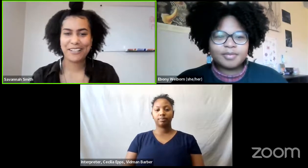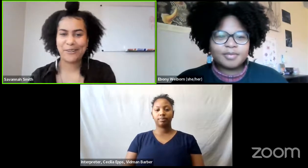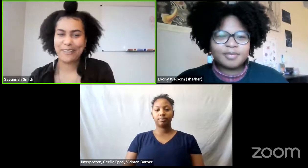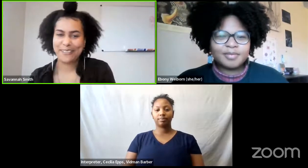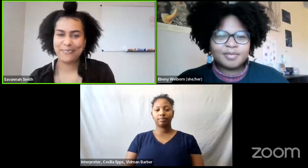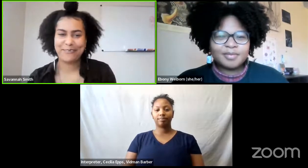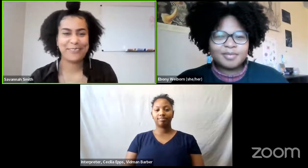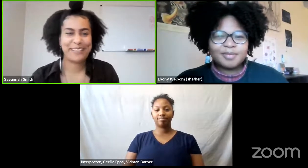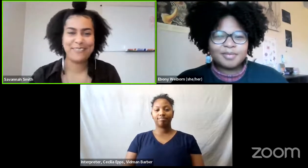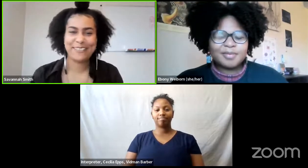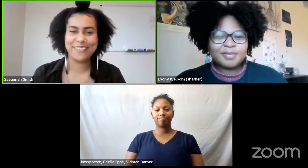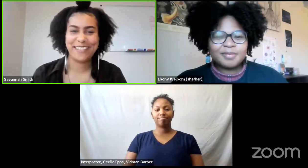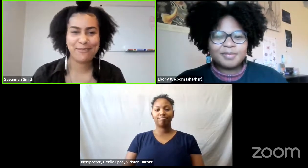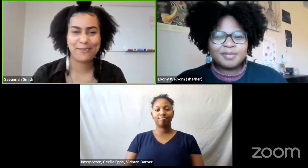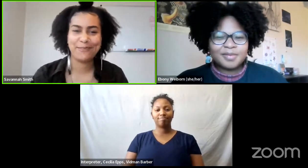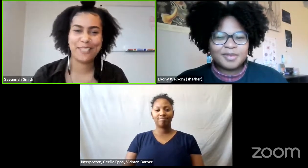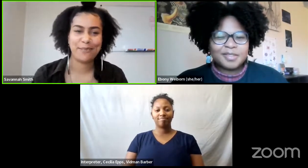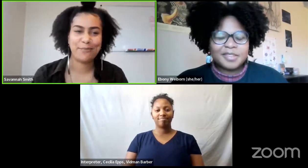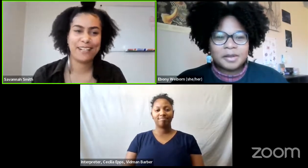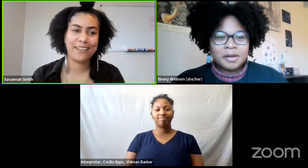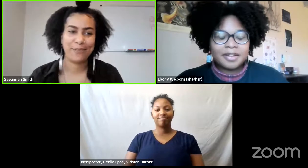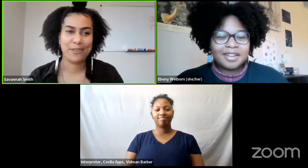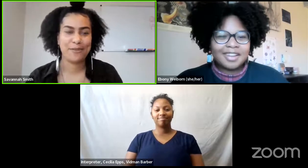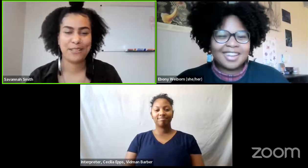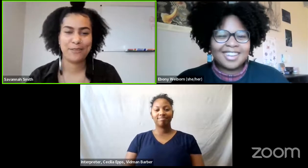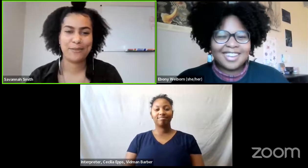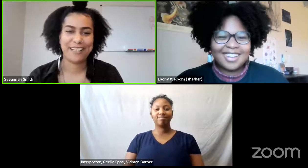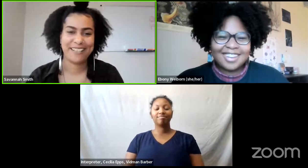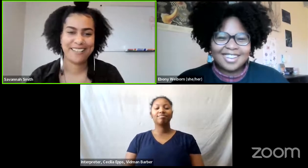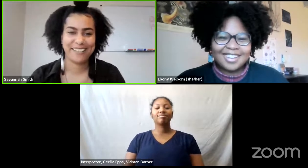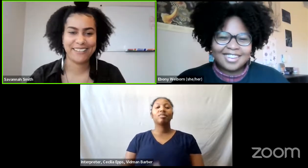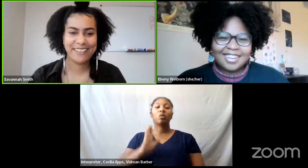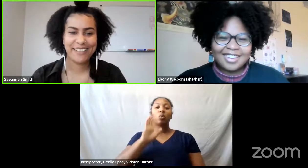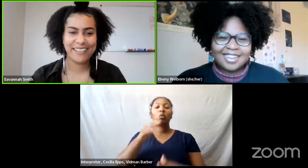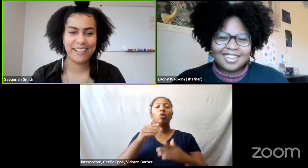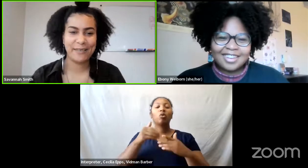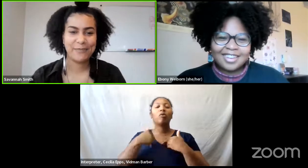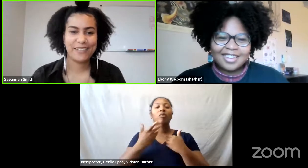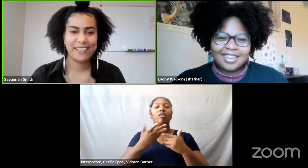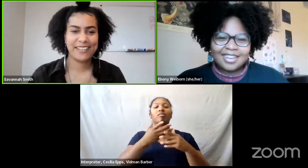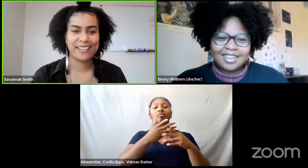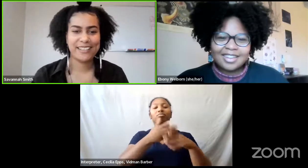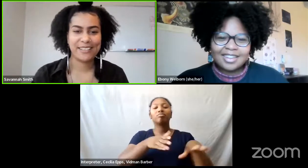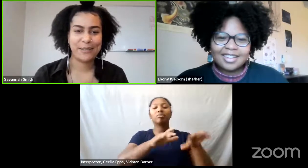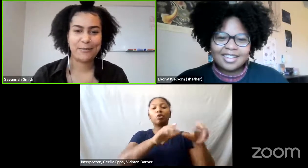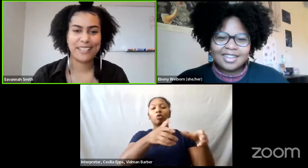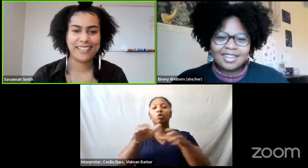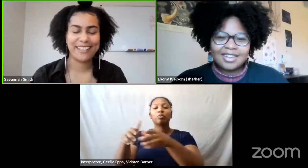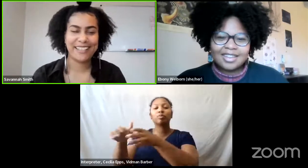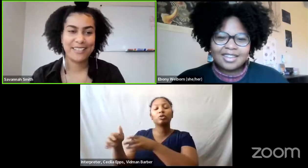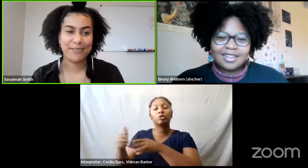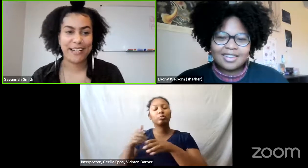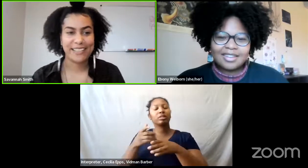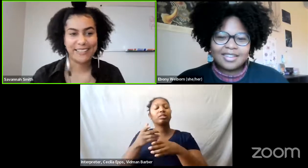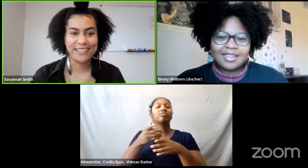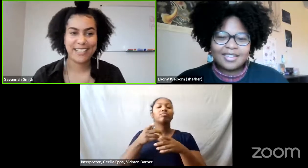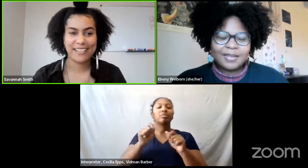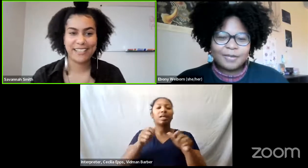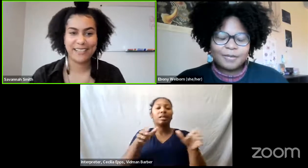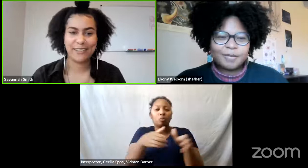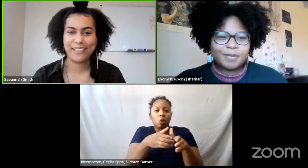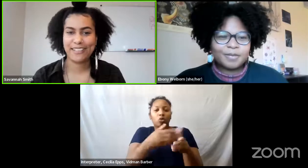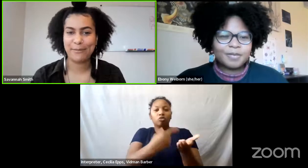Don't be shy, y'all. We're gonna be doing a couple of different breakout rooms and group shares. So this is going to be